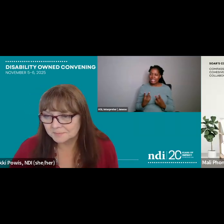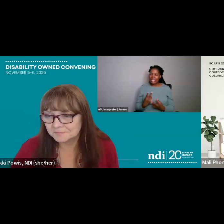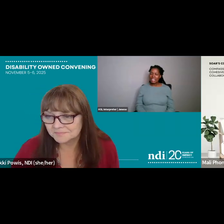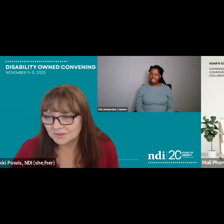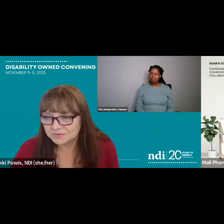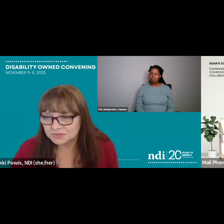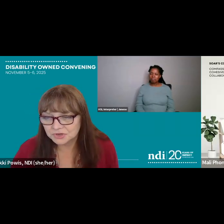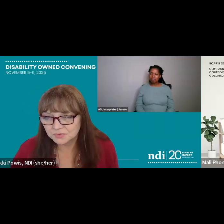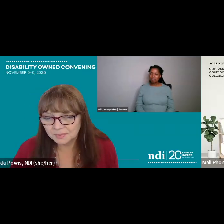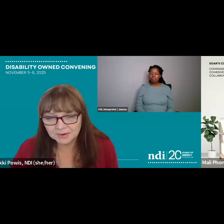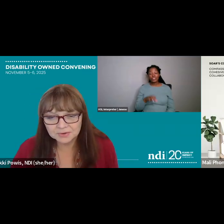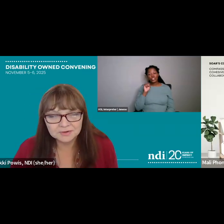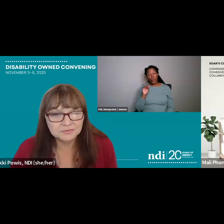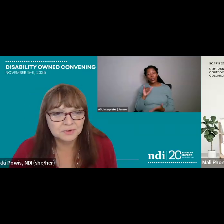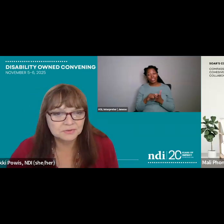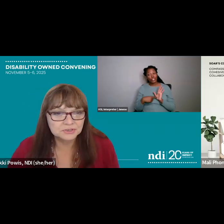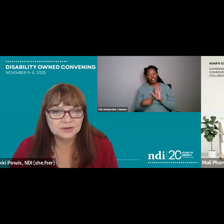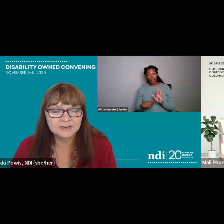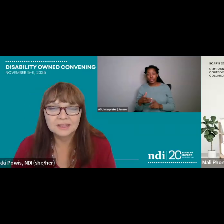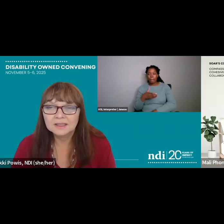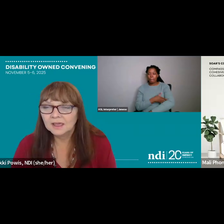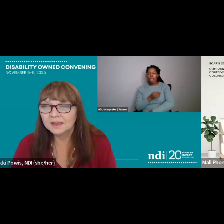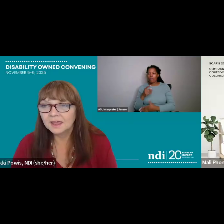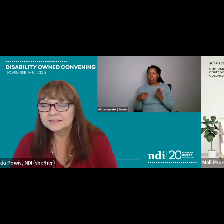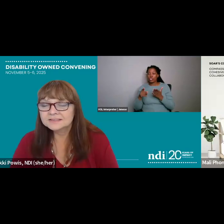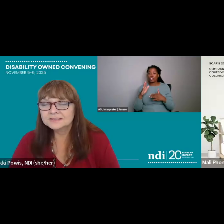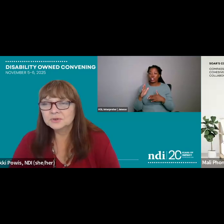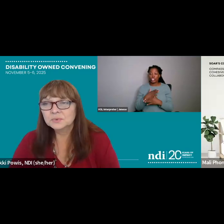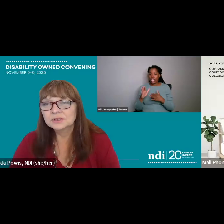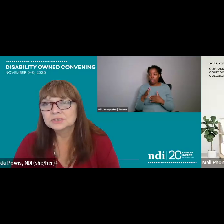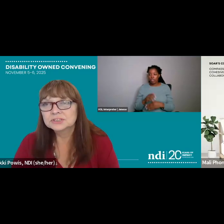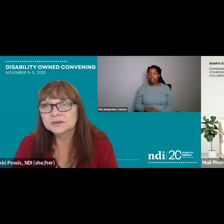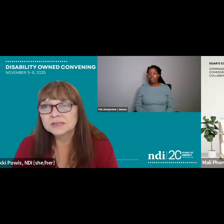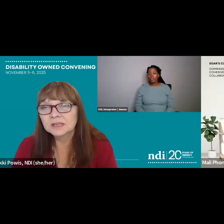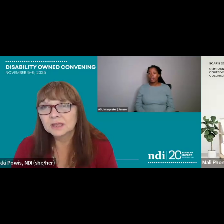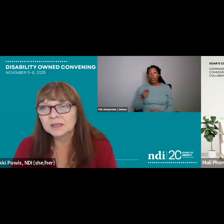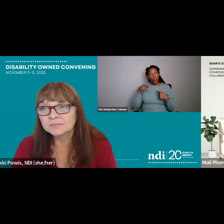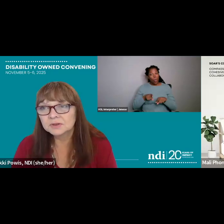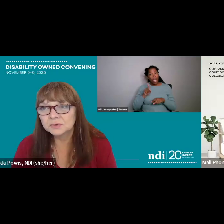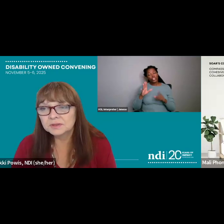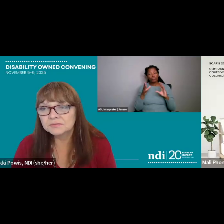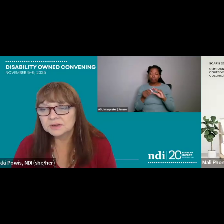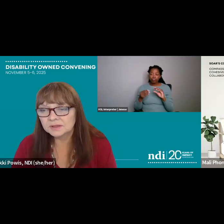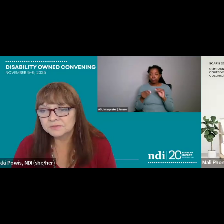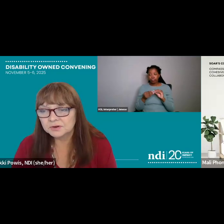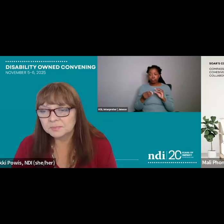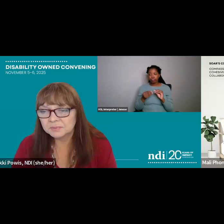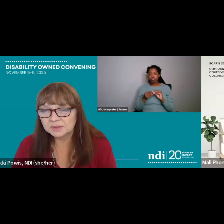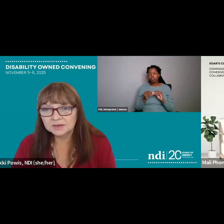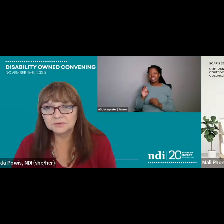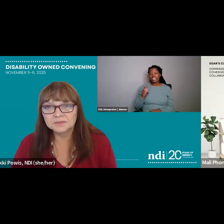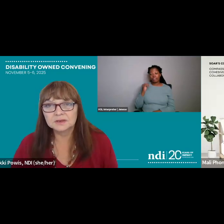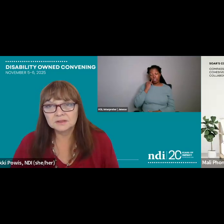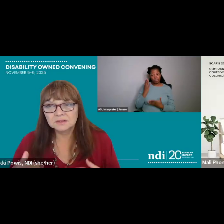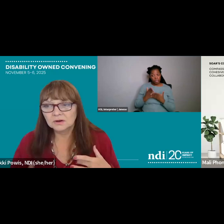just goes to show the power of what you're sharing. And as you were sharing, even if there are